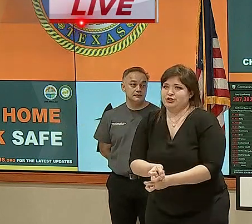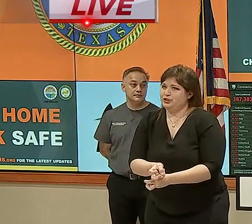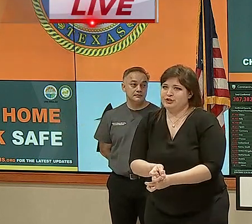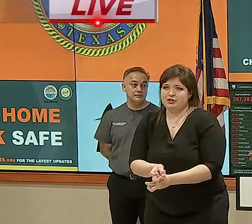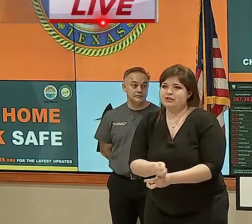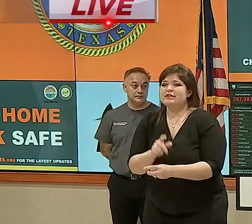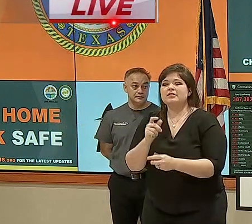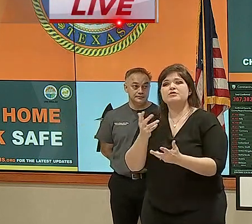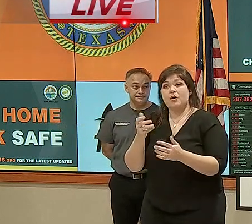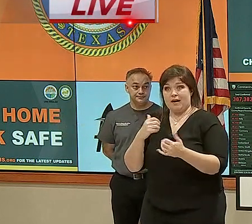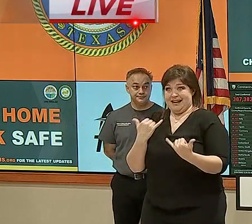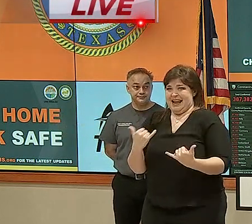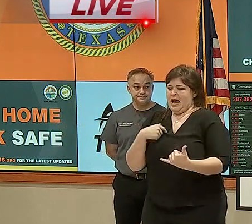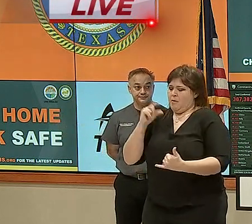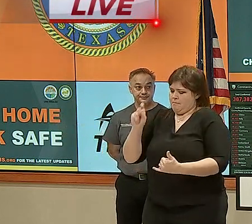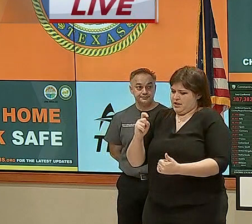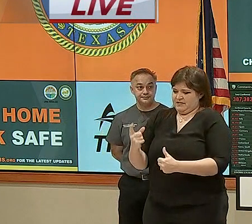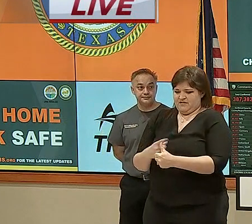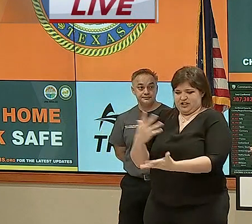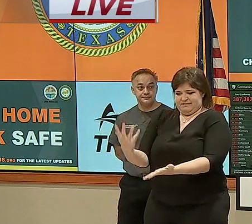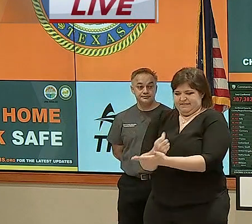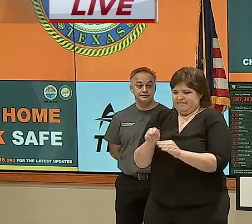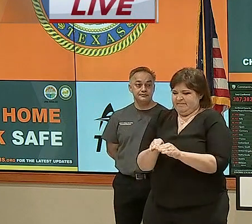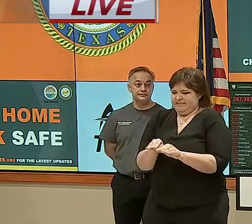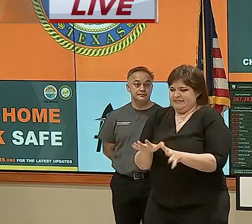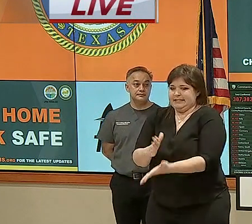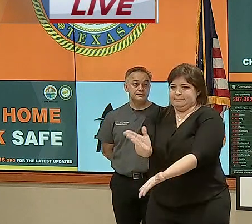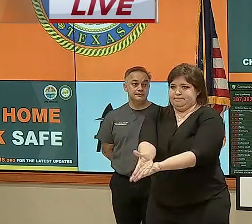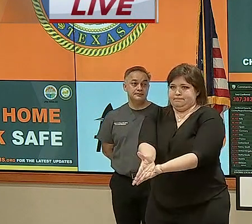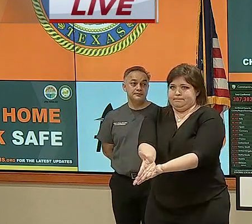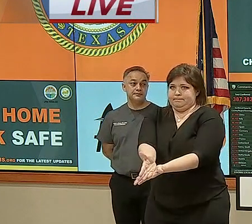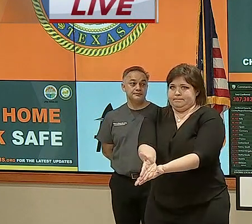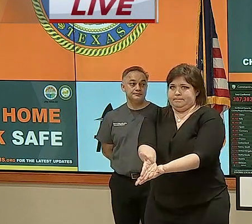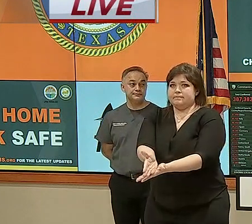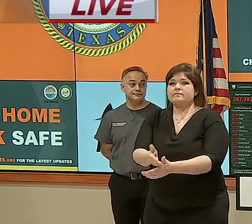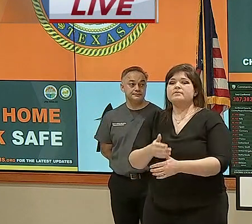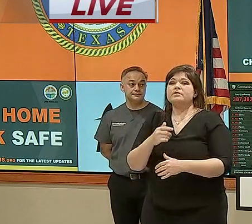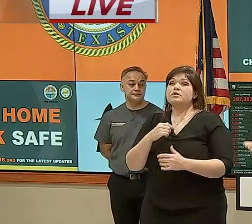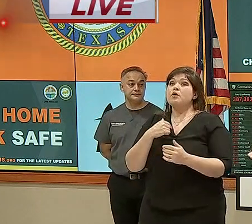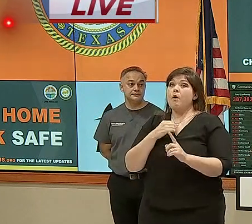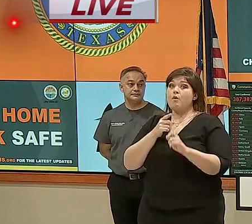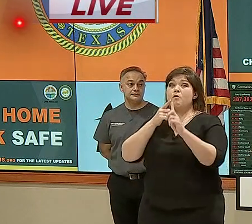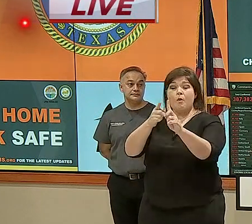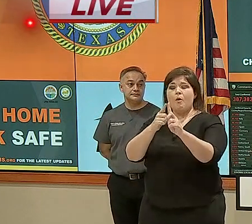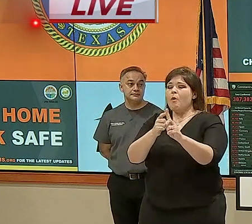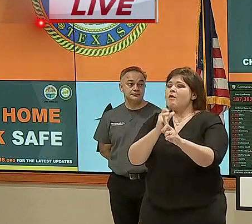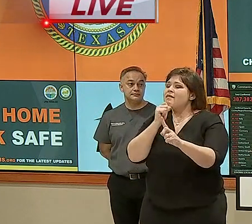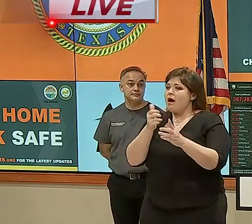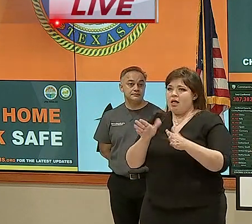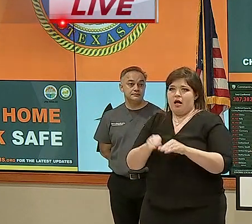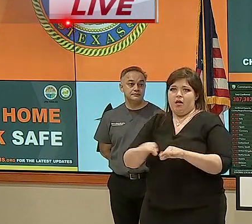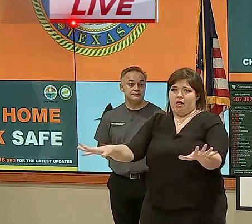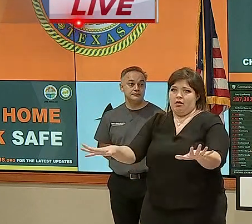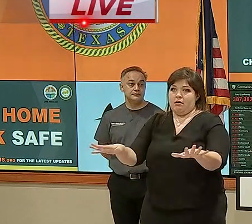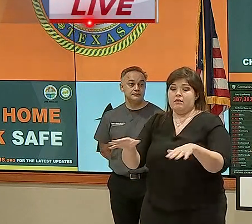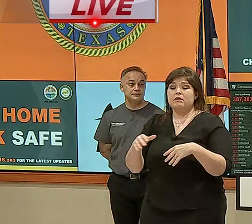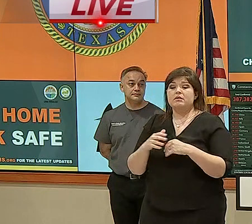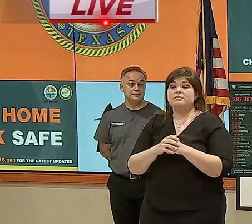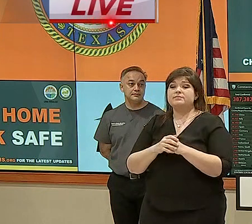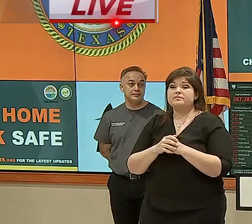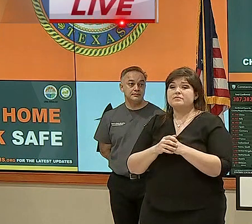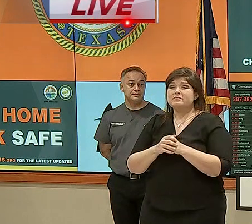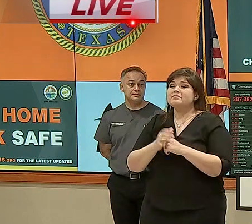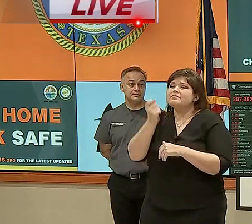down. So we are all unified in our approach and really very grateful that this will happen. This is all because of